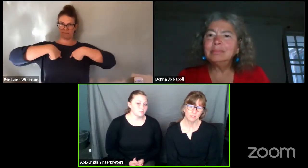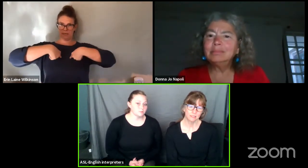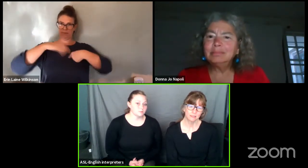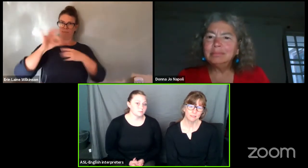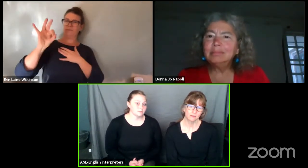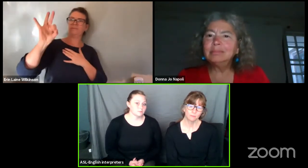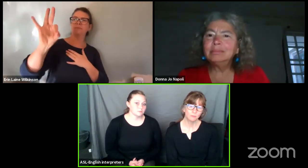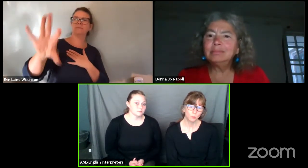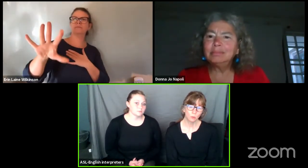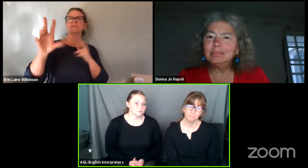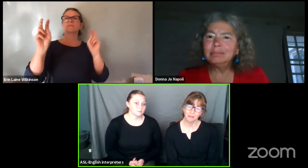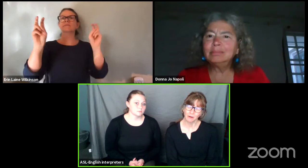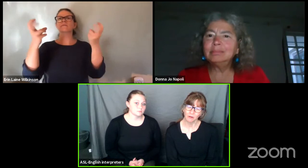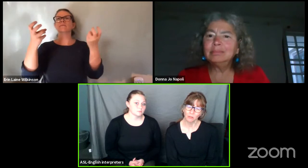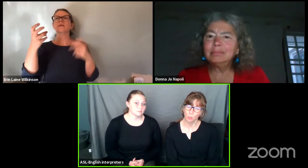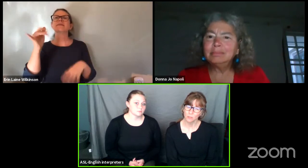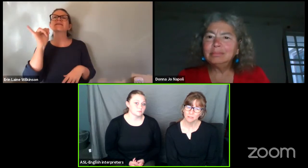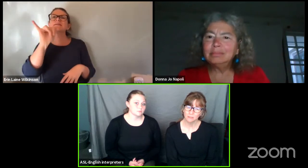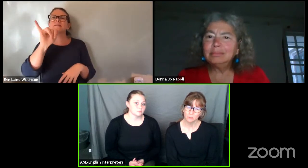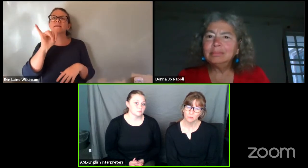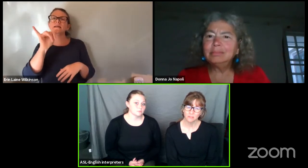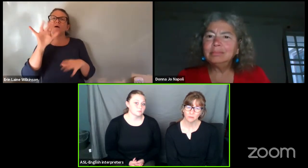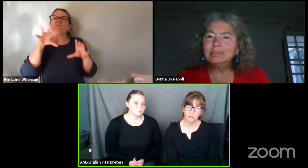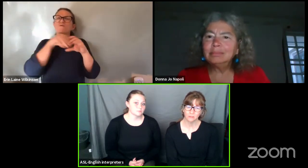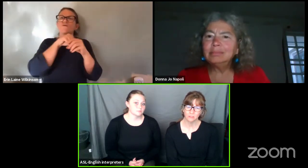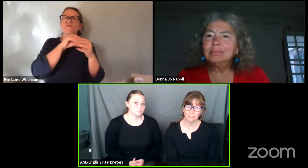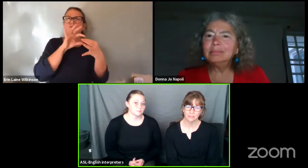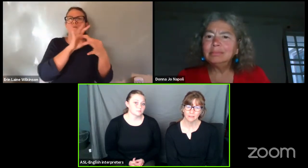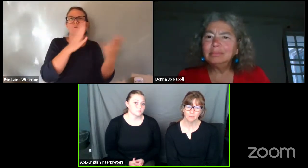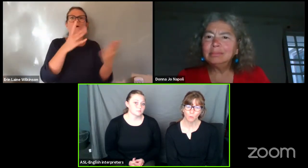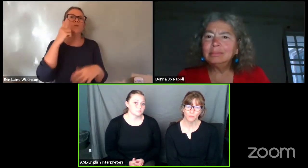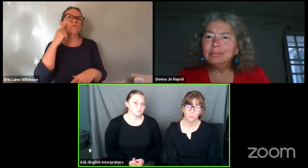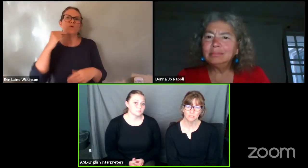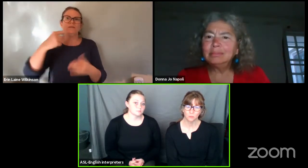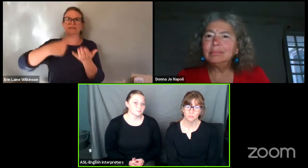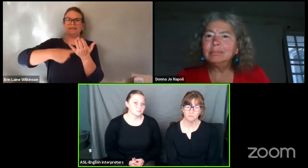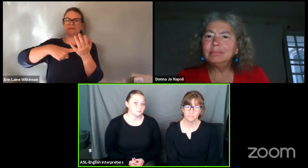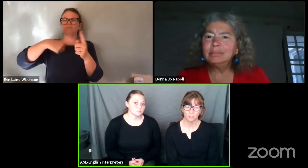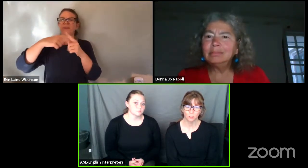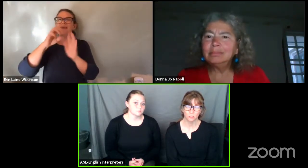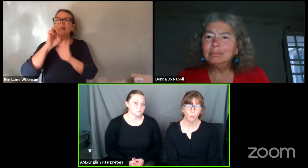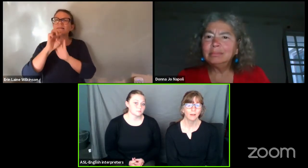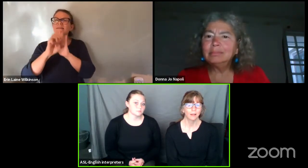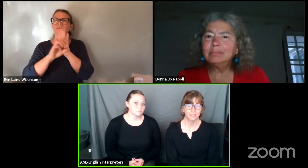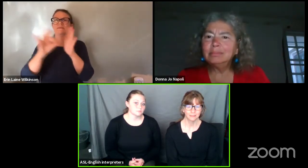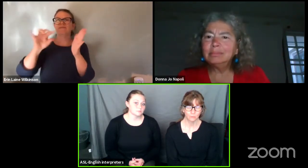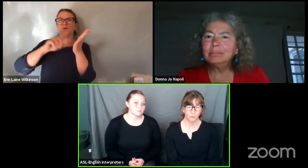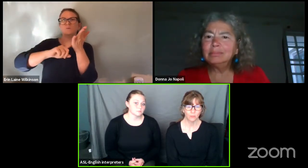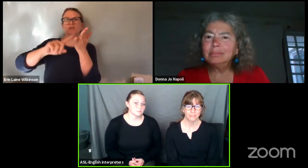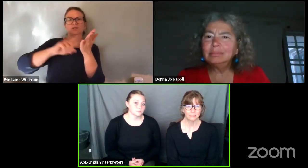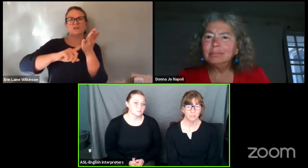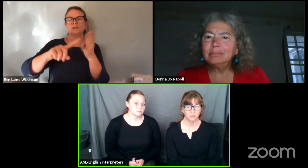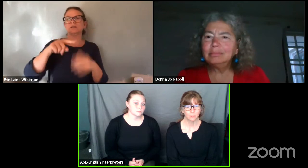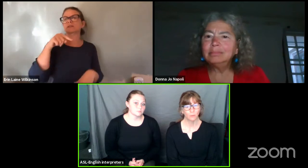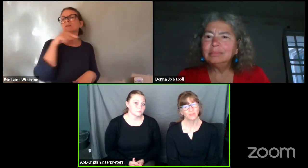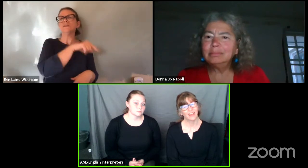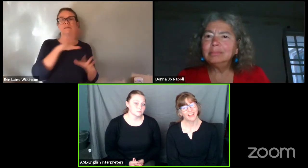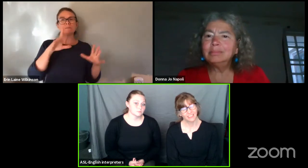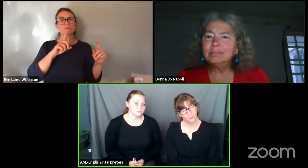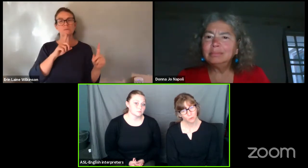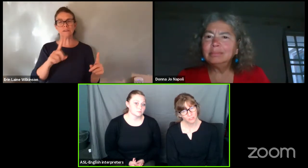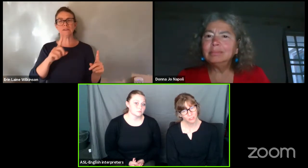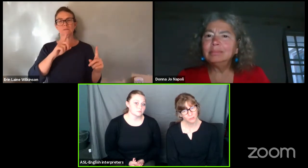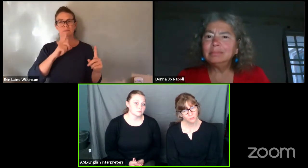And so it's like the deaf people are not going to those. They're not understanding about what the results of this are. So again, like what Ronice talked about,